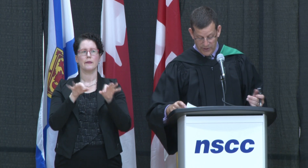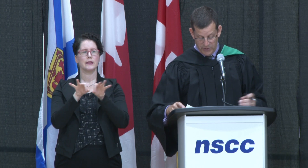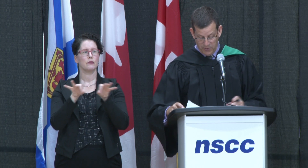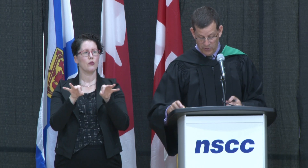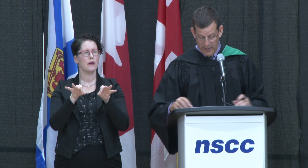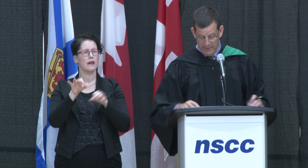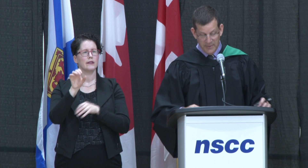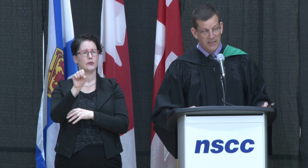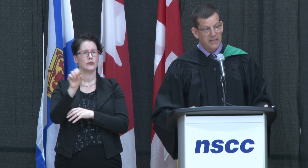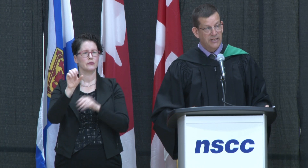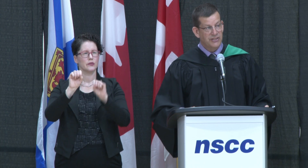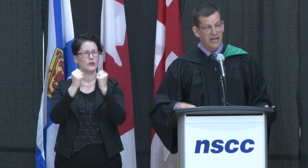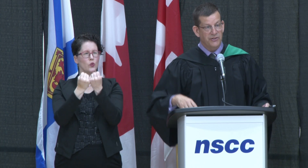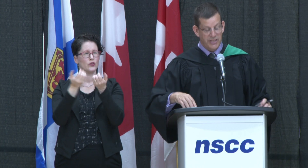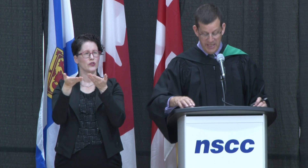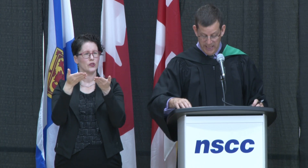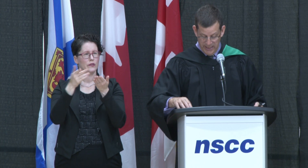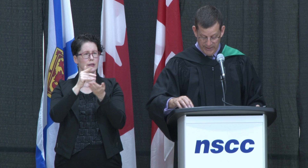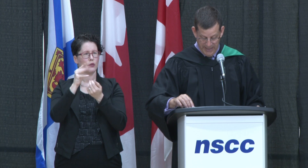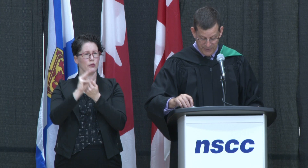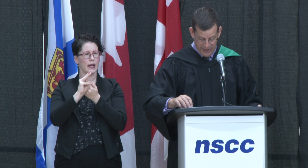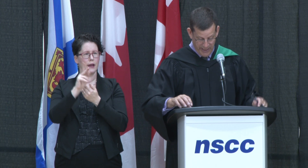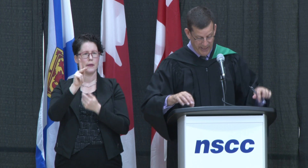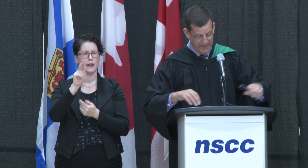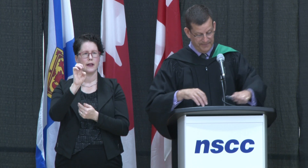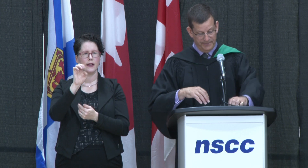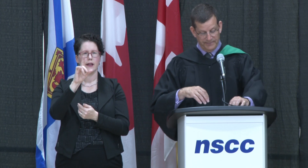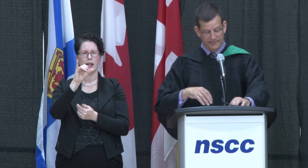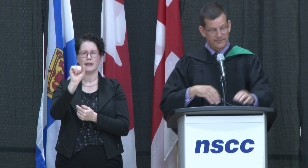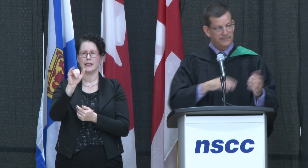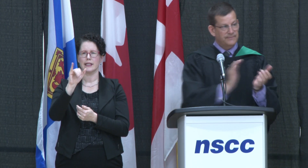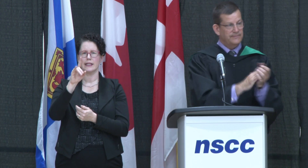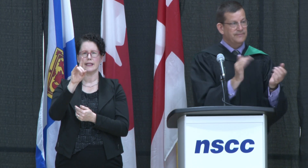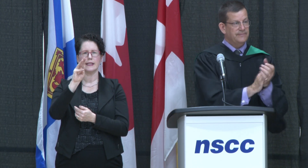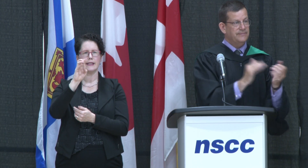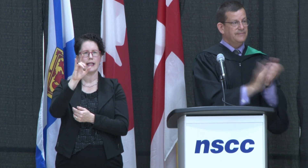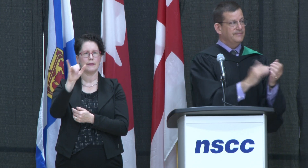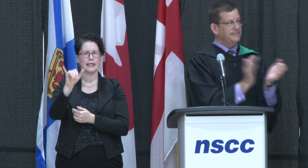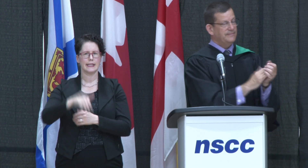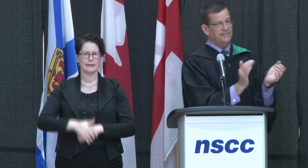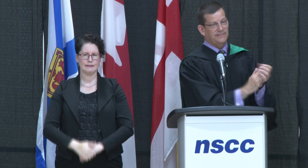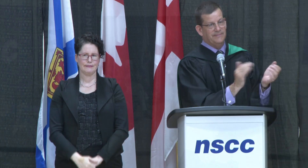Social Services program, is Kelsey Dempsey.